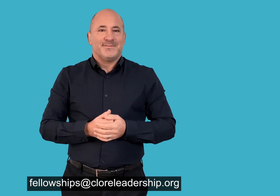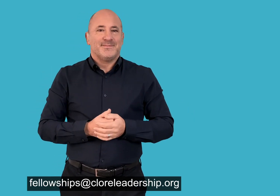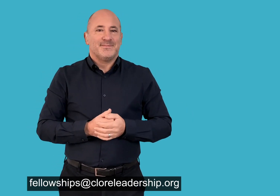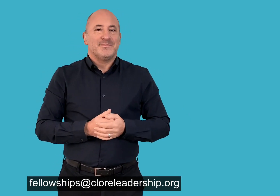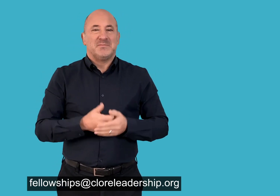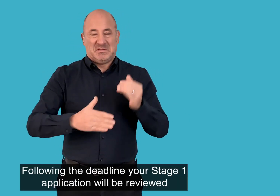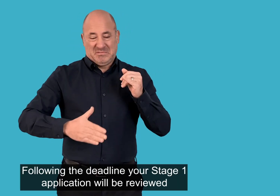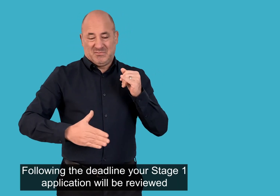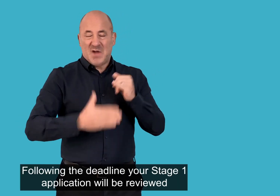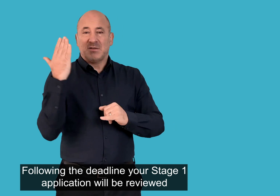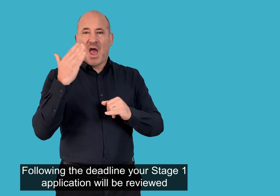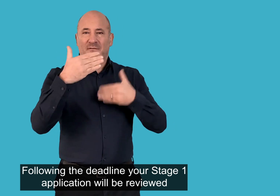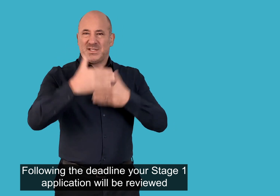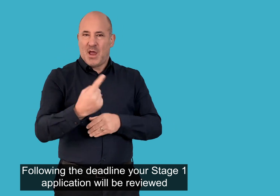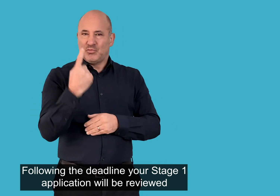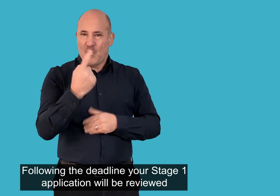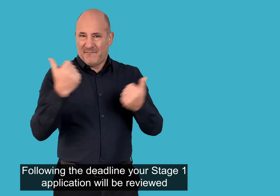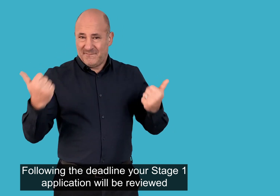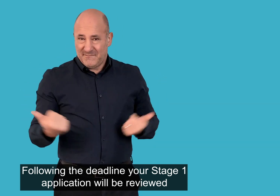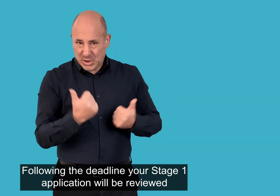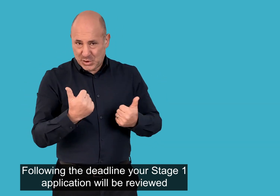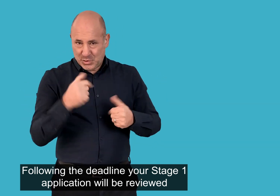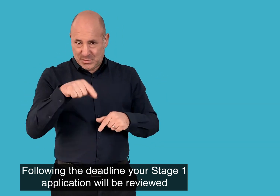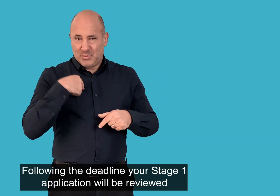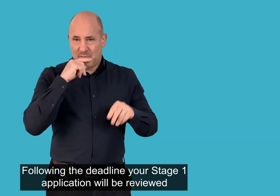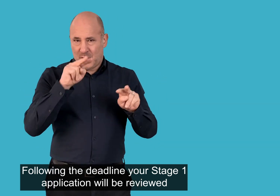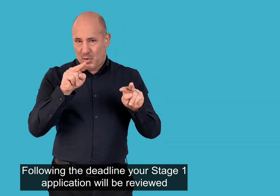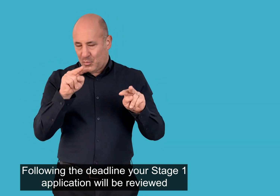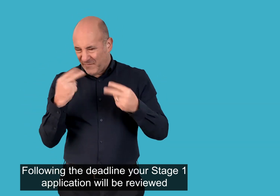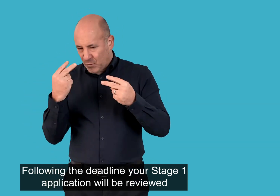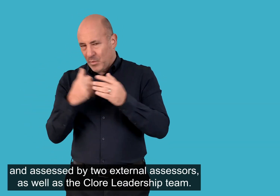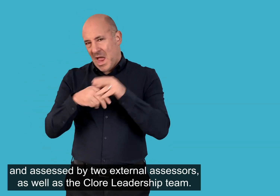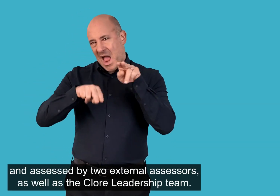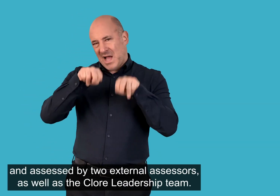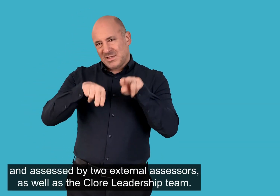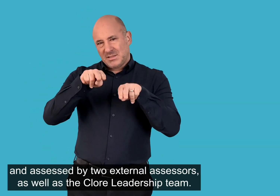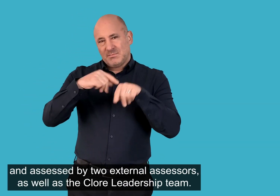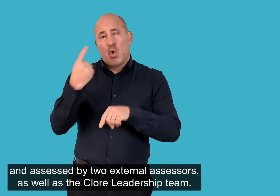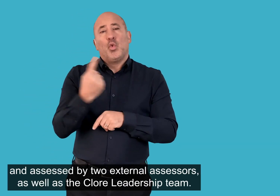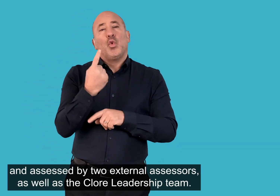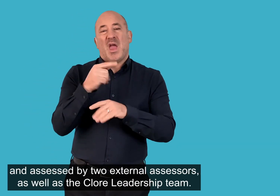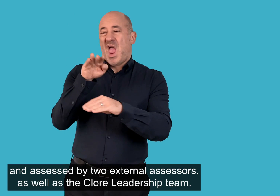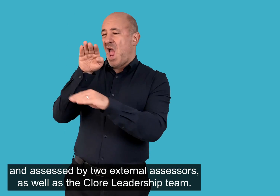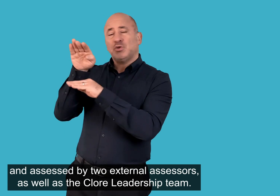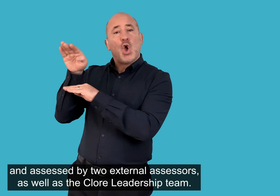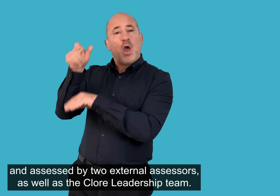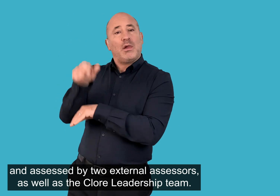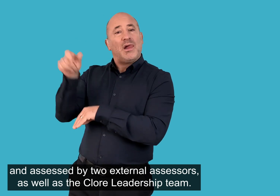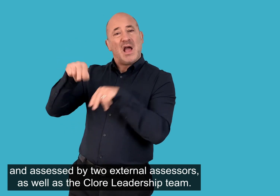fellowships@cloreleadership.org. Following the deadline, your Stage 1 application will be reviewed and assessed by 2 external